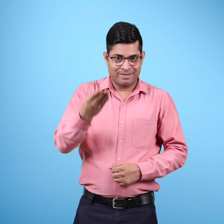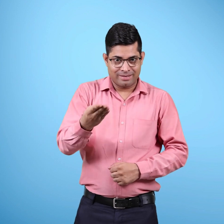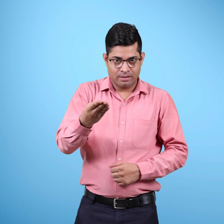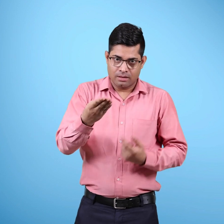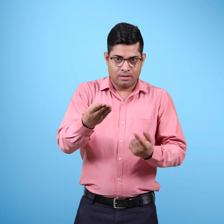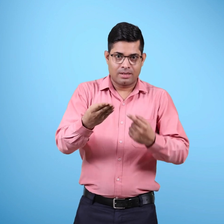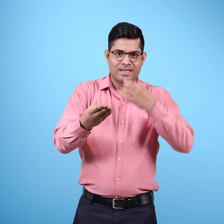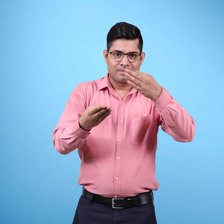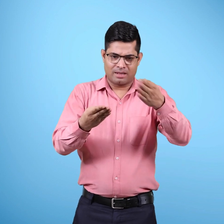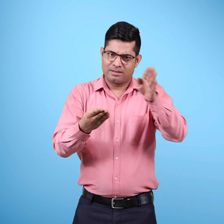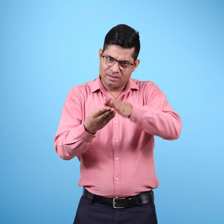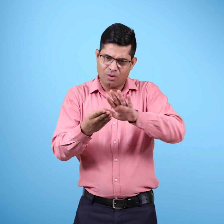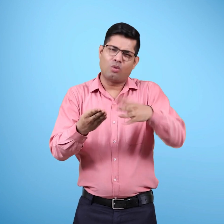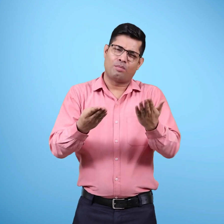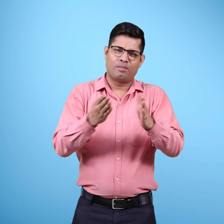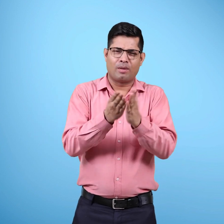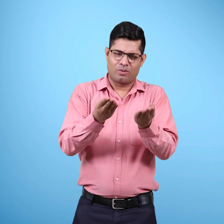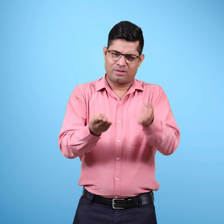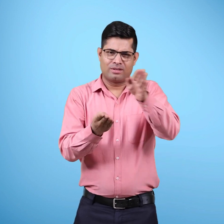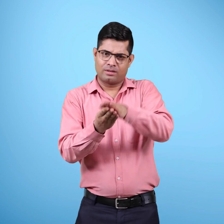or a sheet in your notebook.